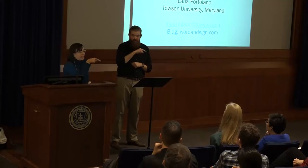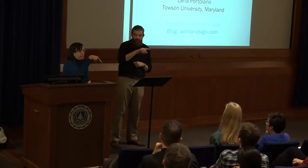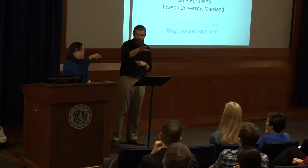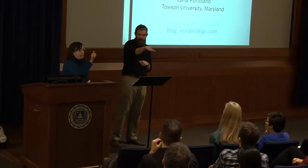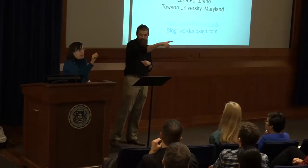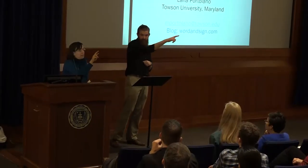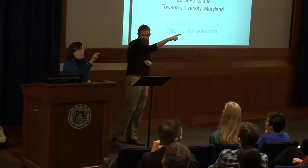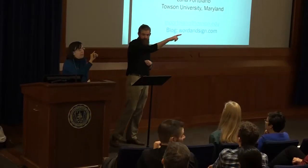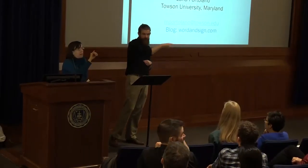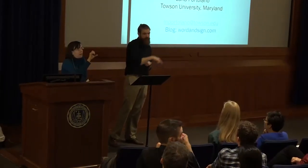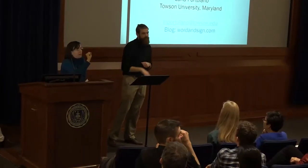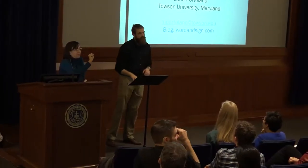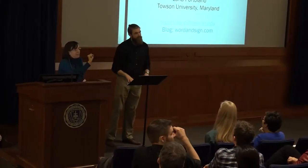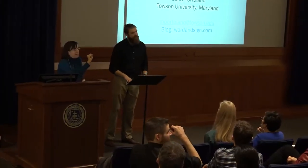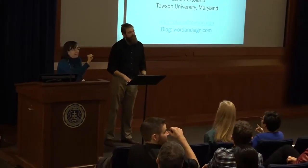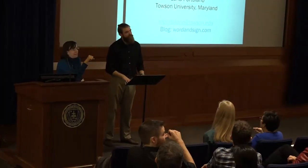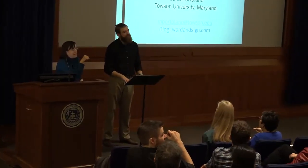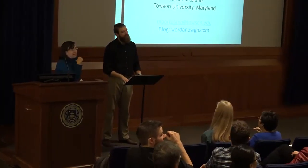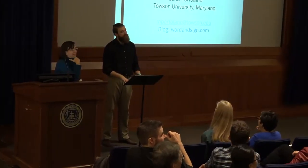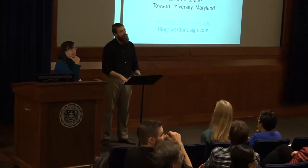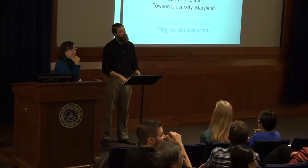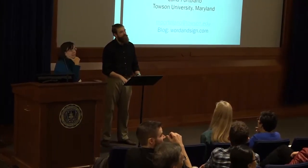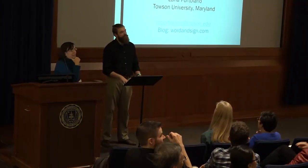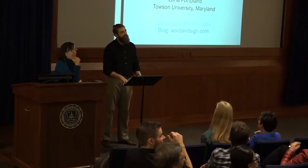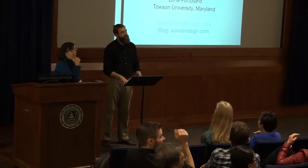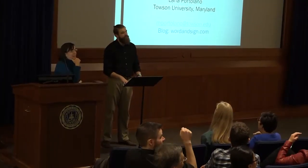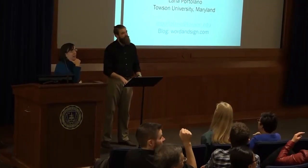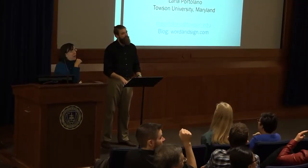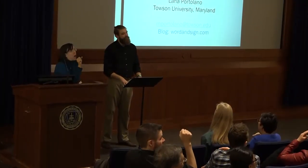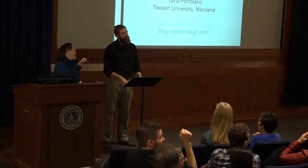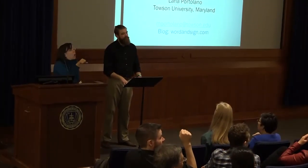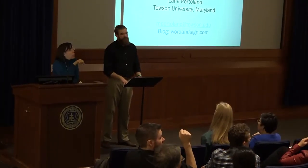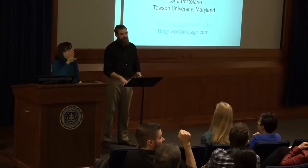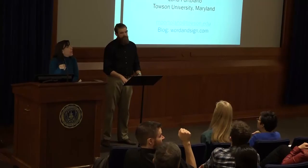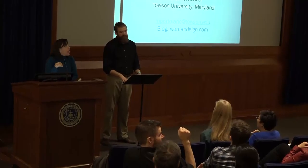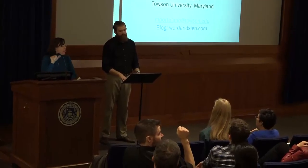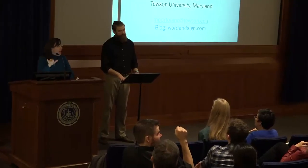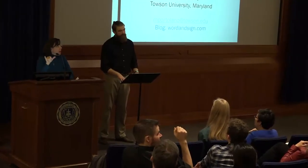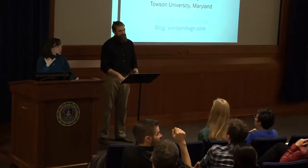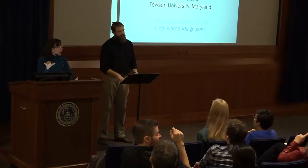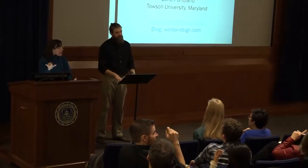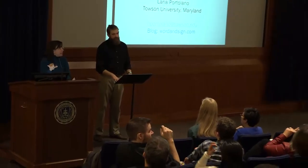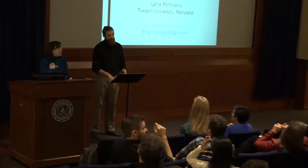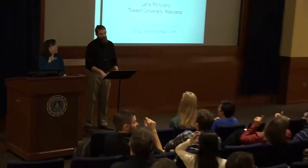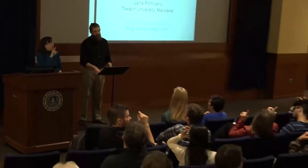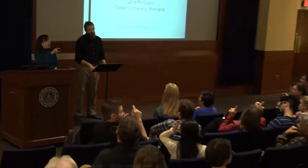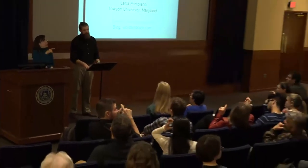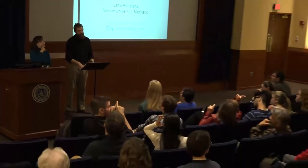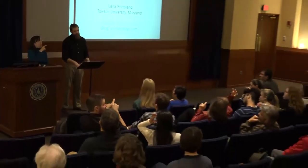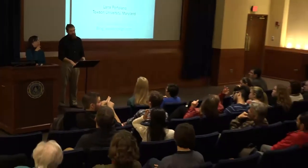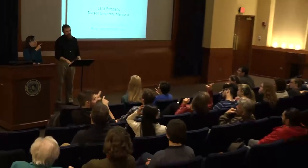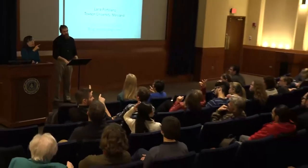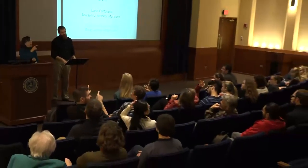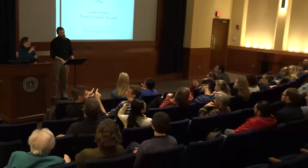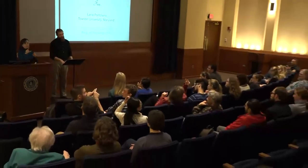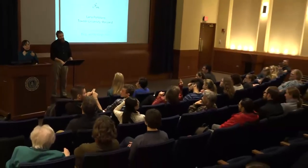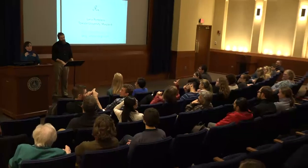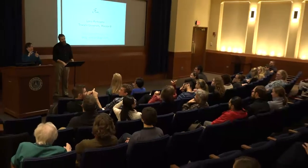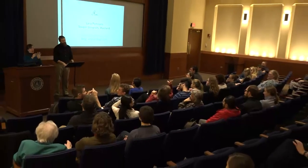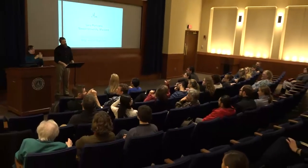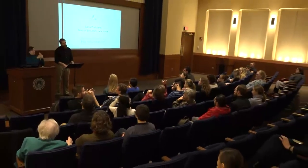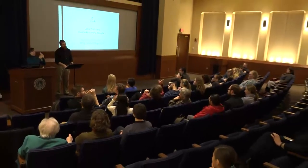Yeah, in Paris. In Milwaukee? Oh, that one. Are you talking